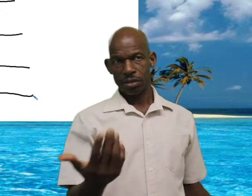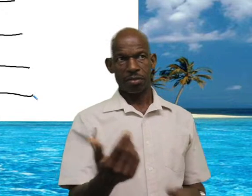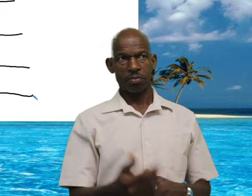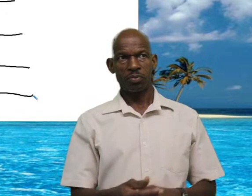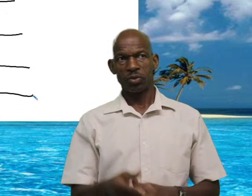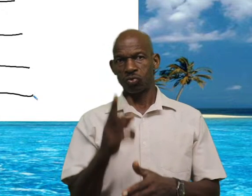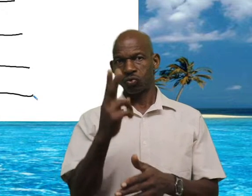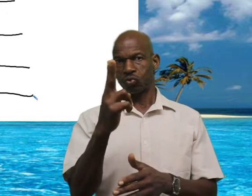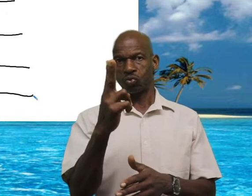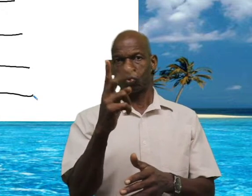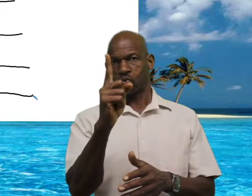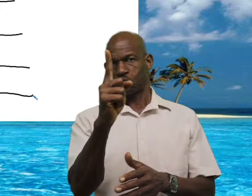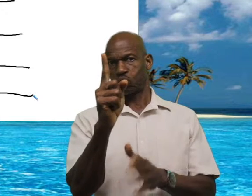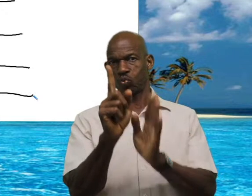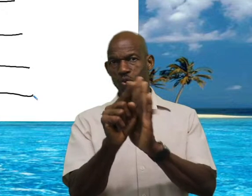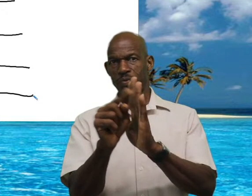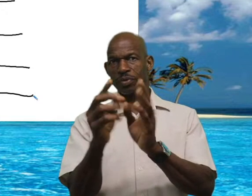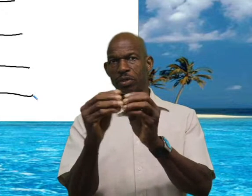to look at